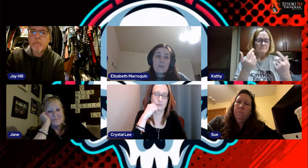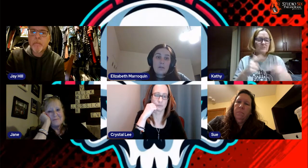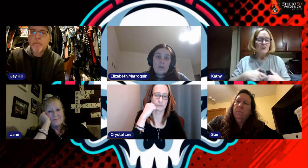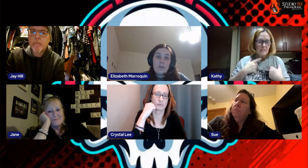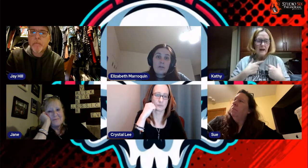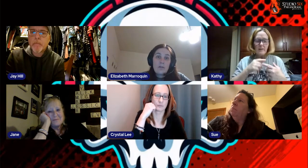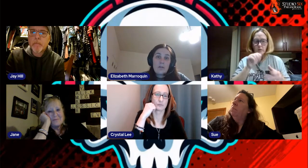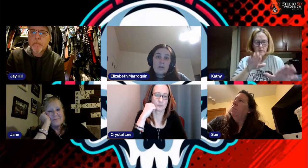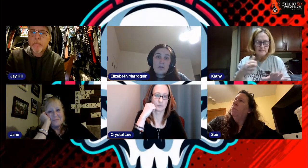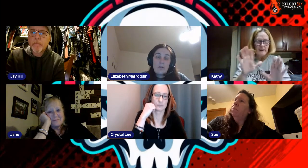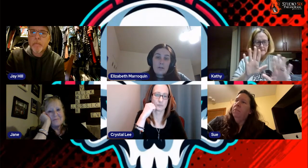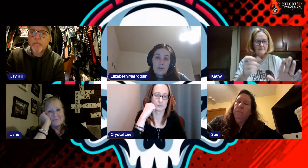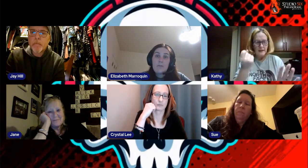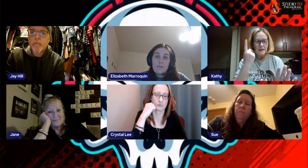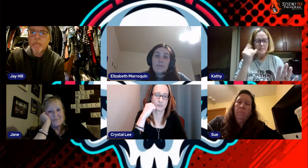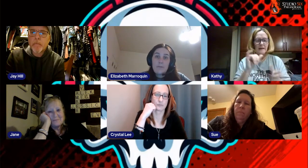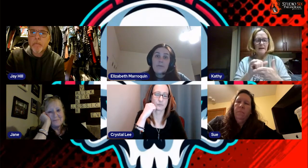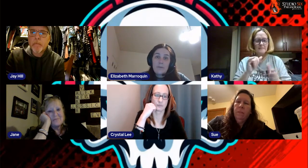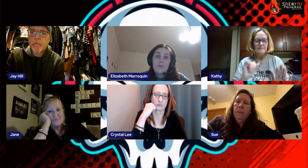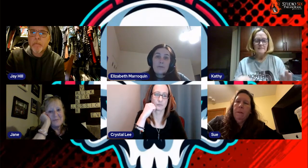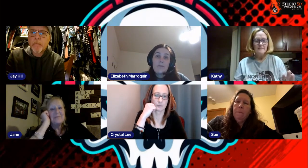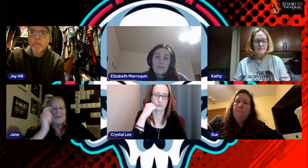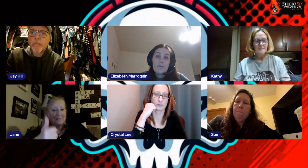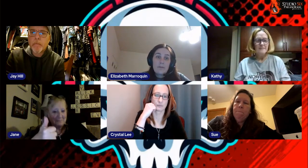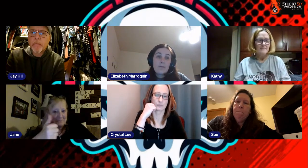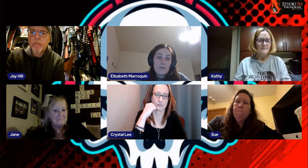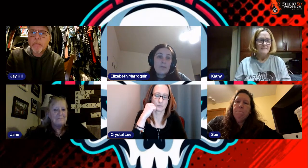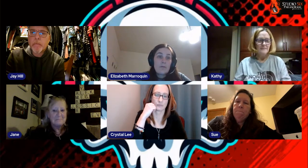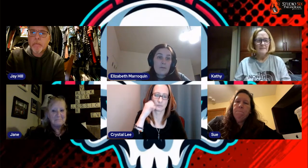Just, they were alive. They weren't dead. I get that.